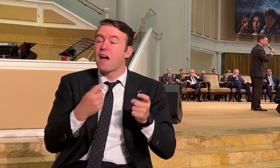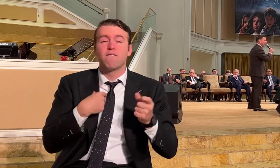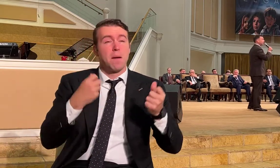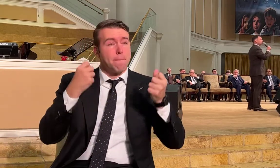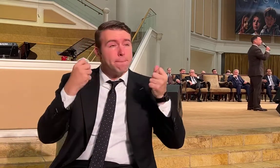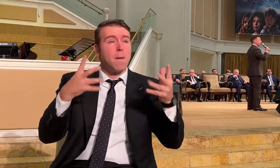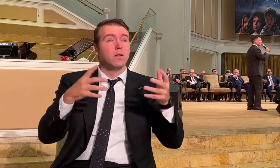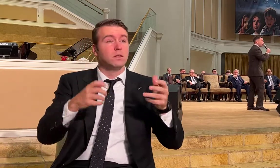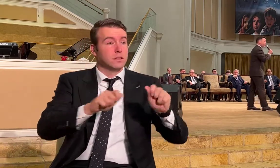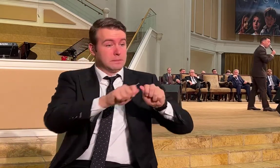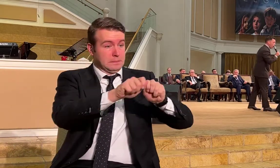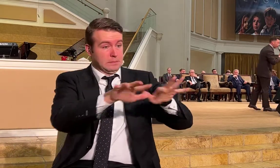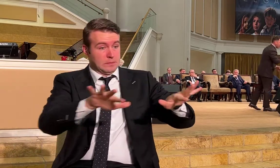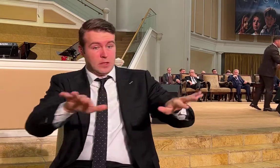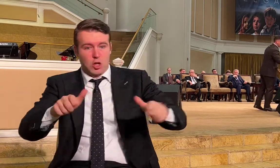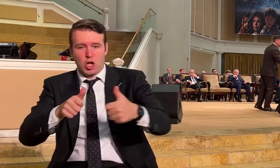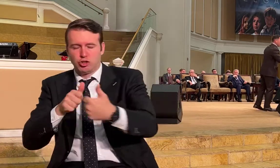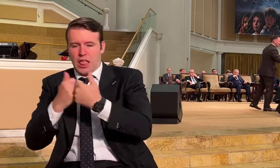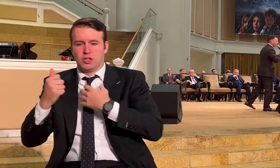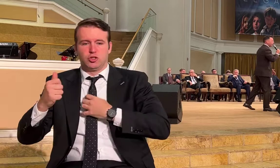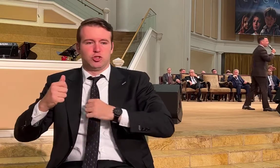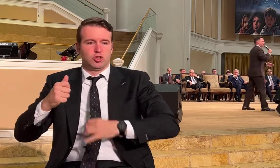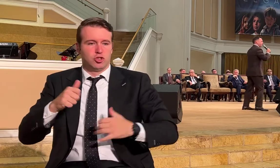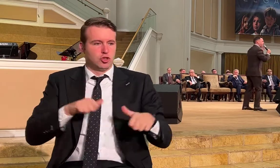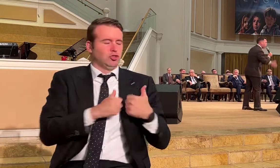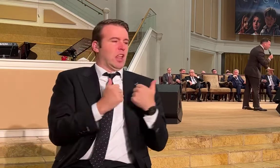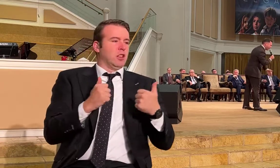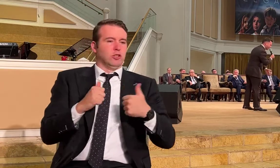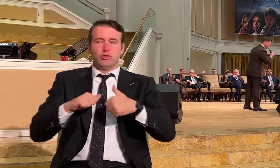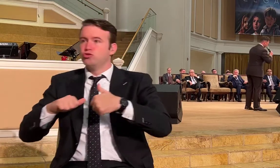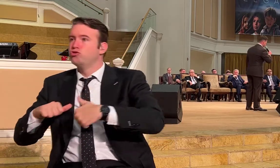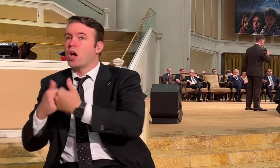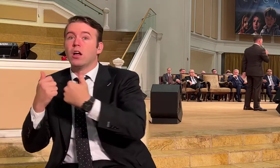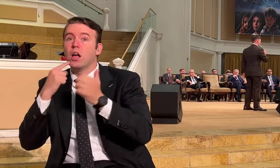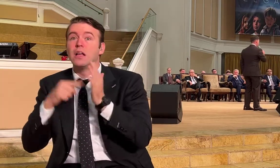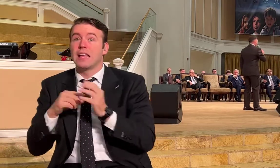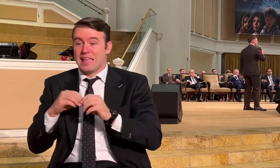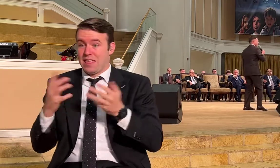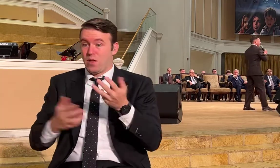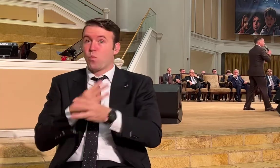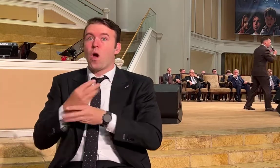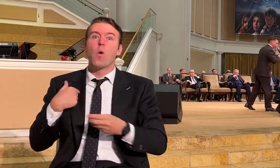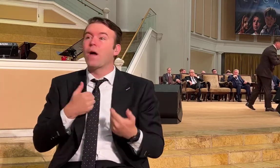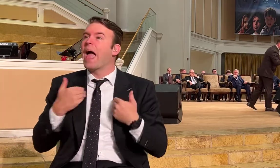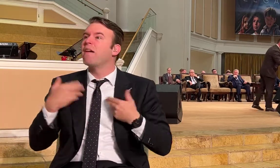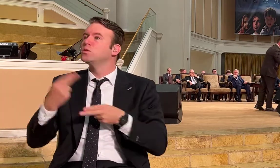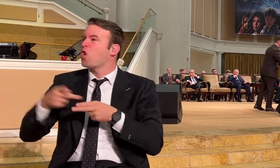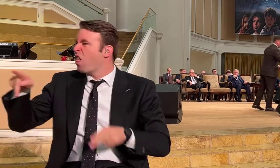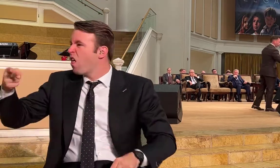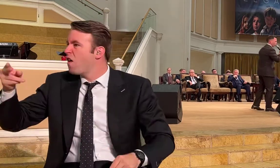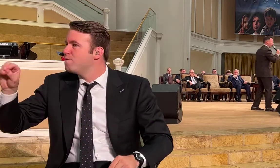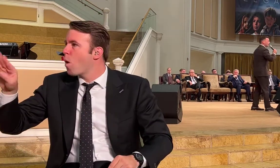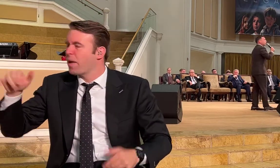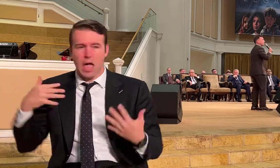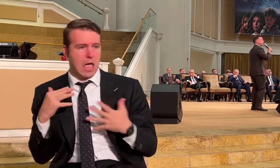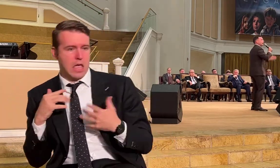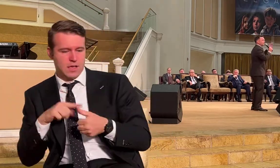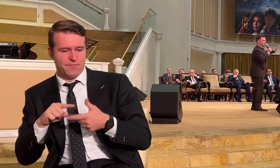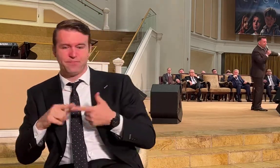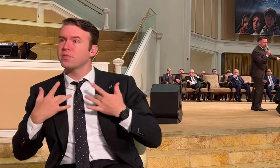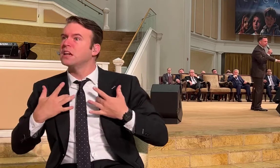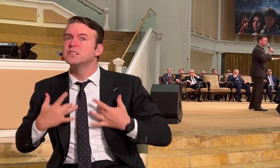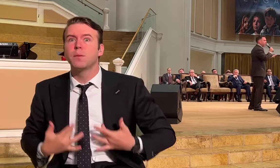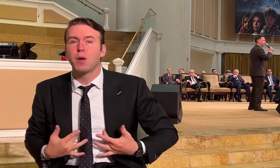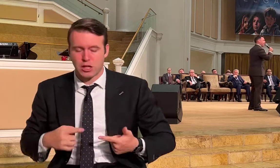multitude of challenges that are going on in your mind. We've got phobias in the world. We've got depression in the world. We've